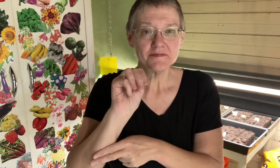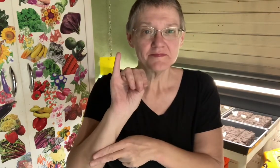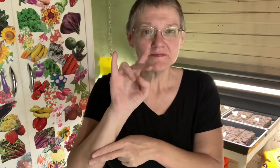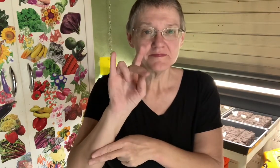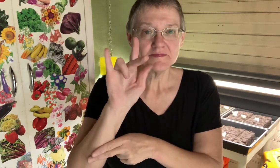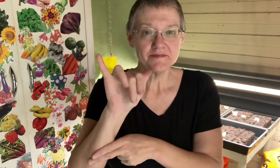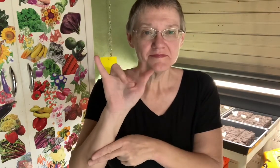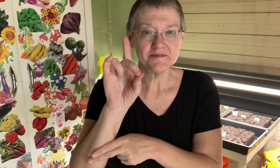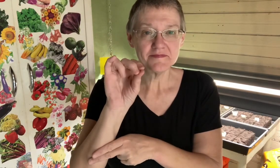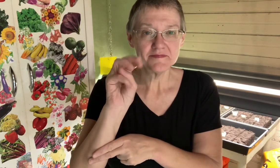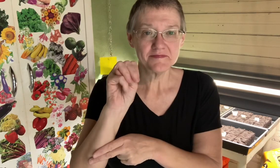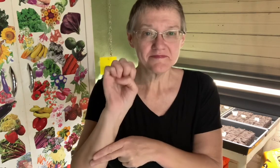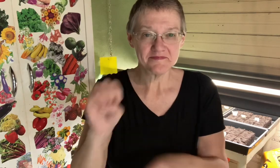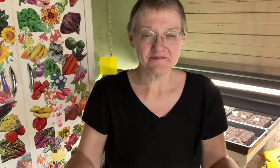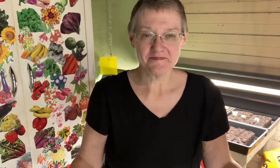a humidity dome.